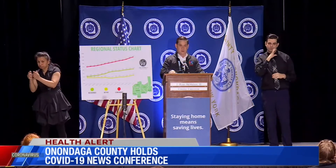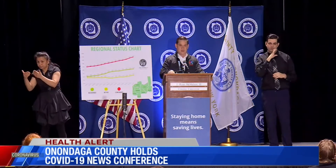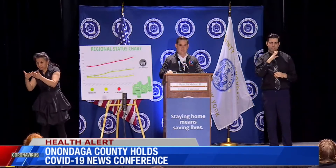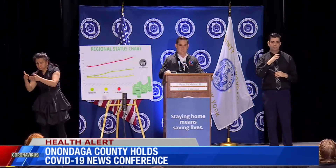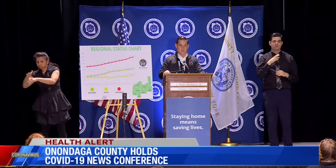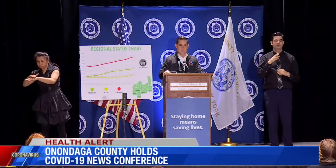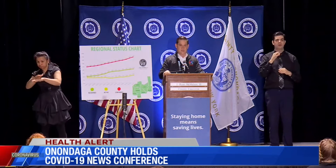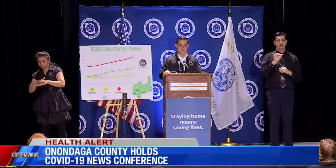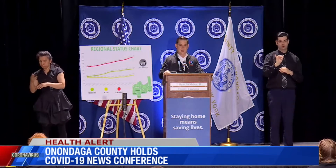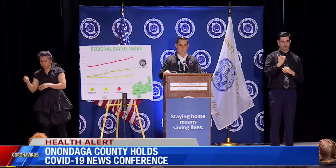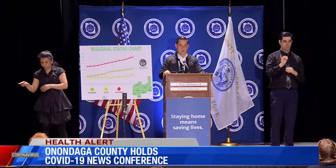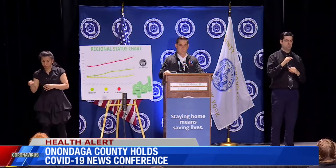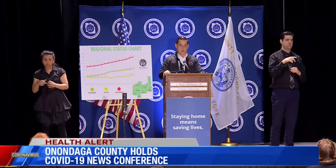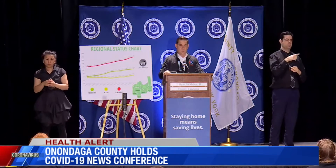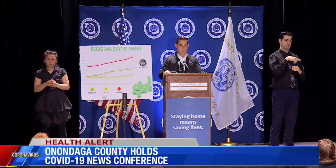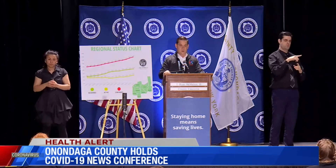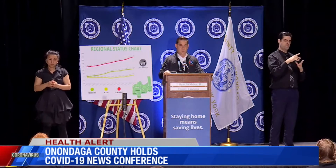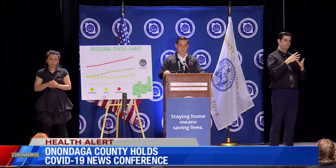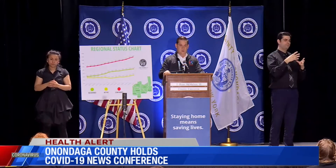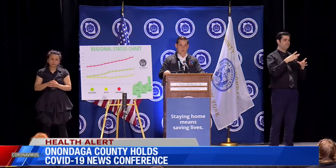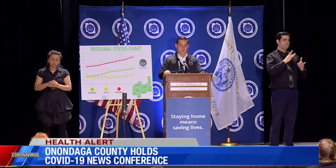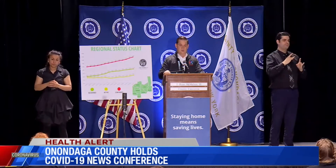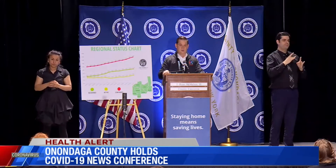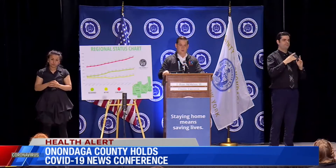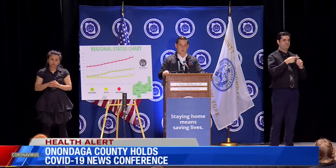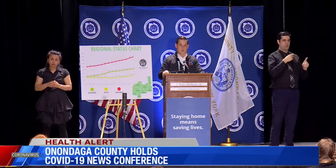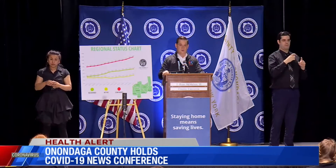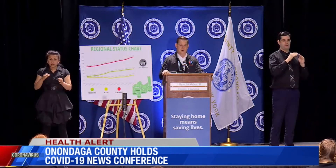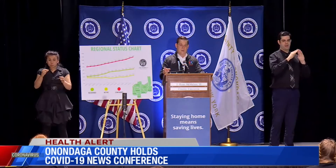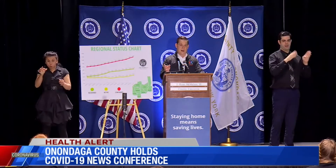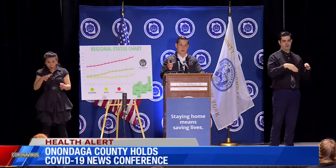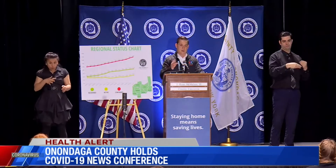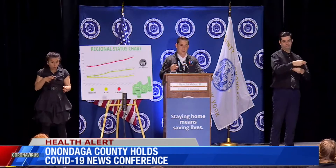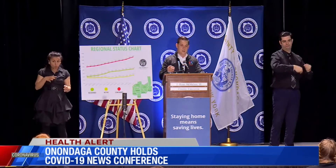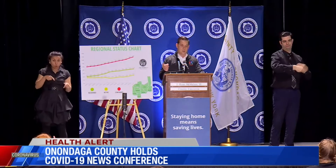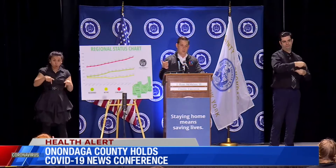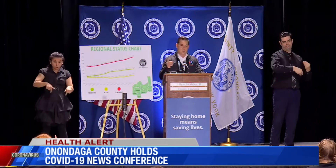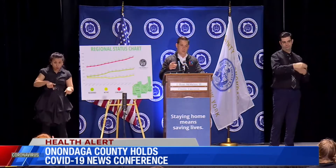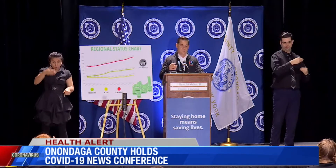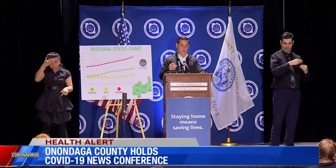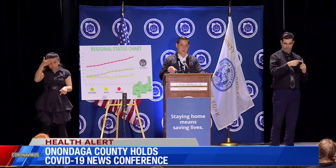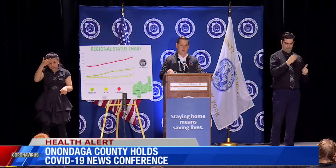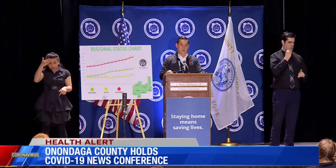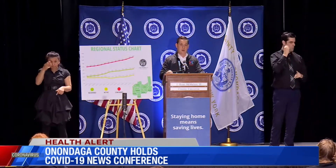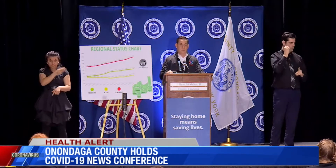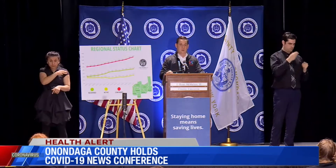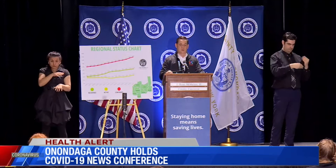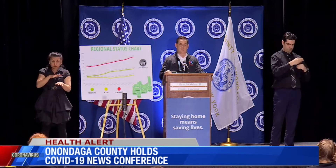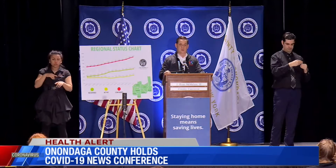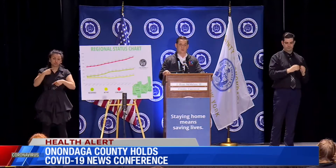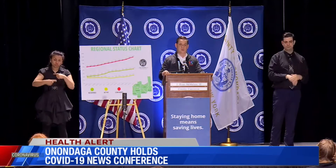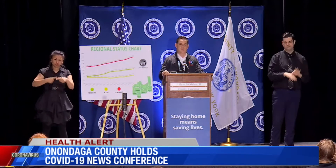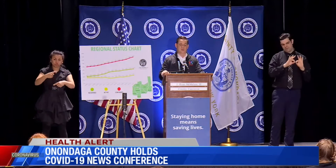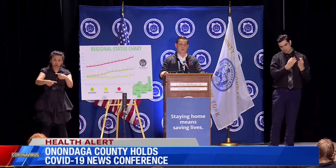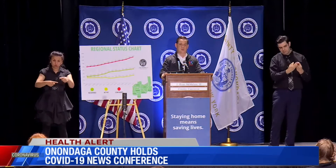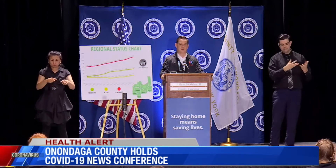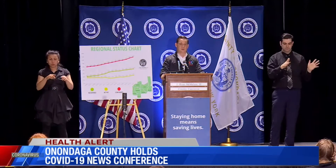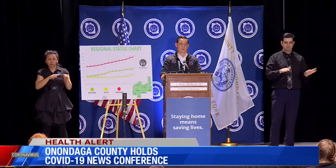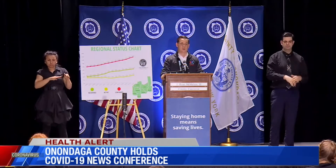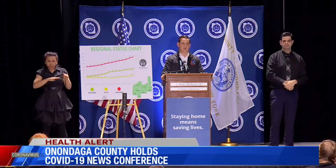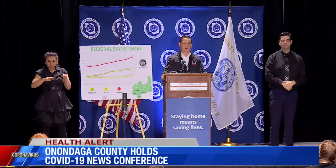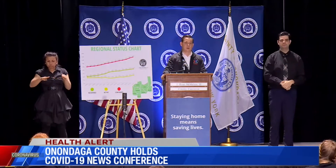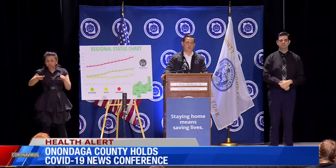going to remain pretty stable because most of these individuals have come on in the last 2 weeks, and most of these individuals are